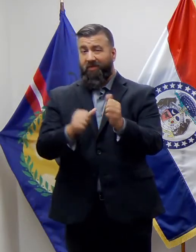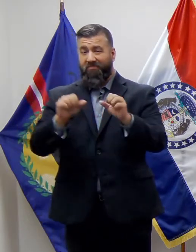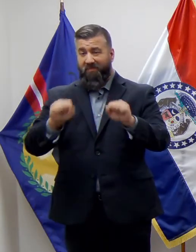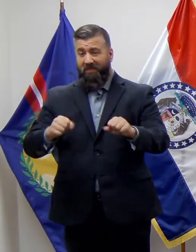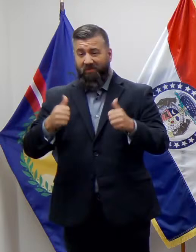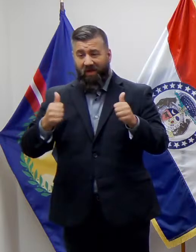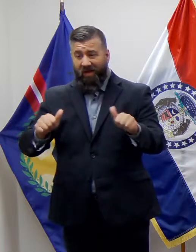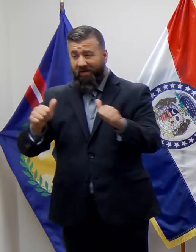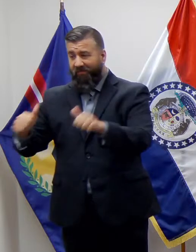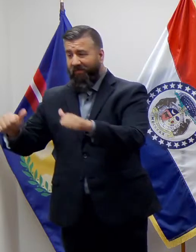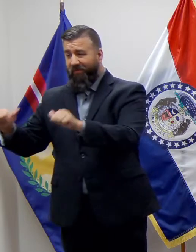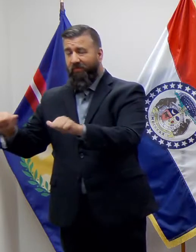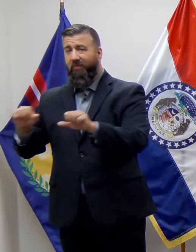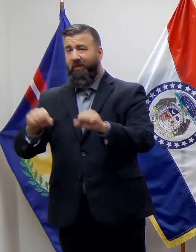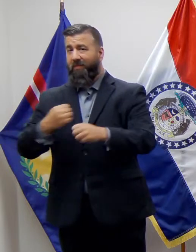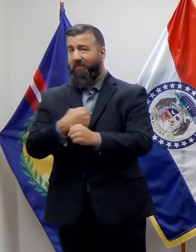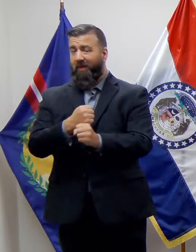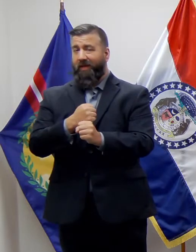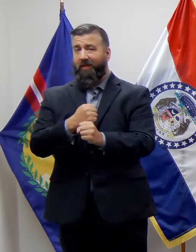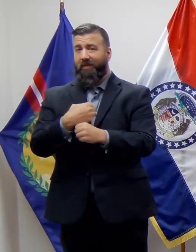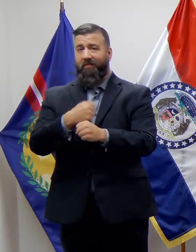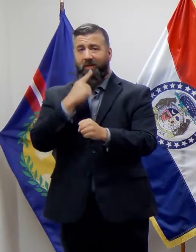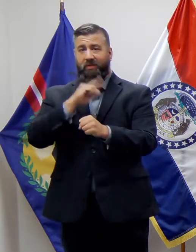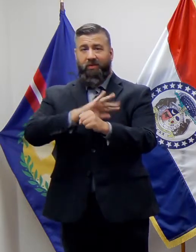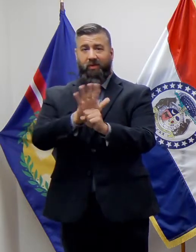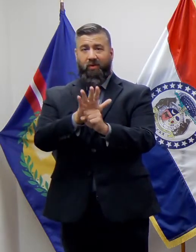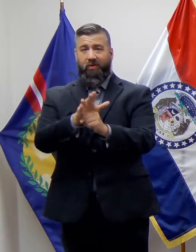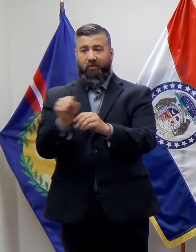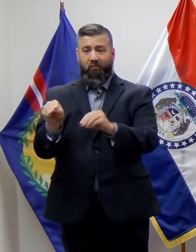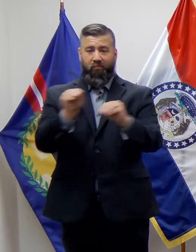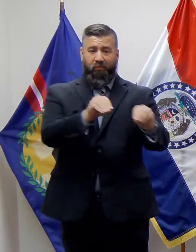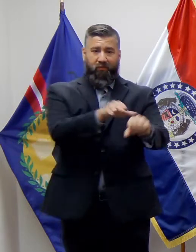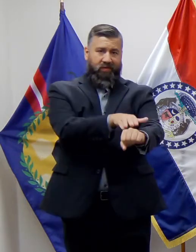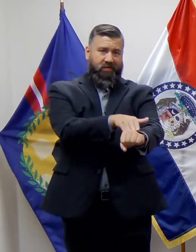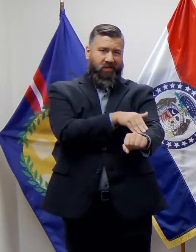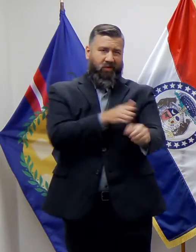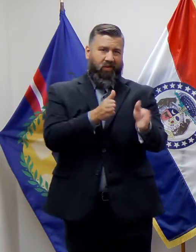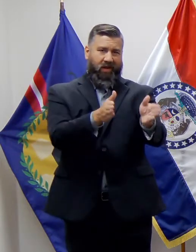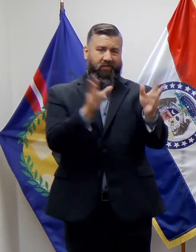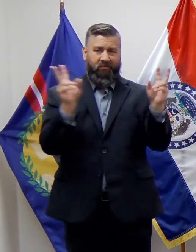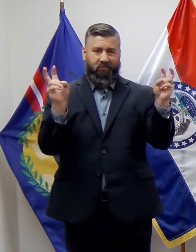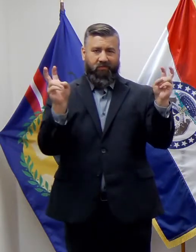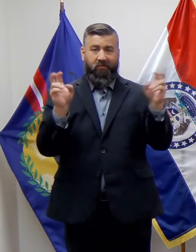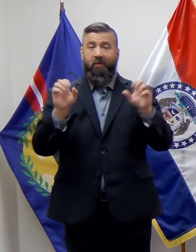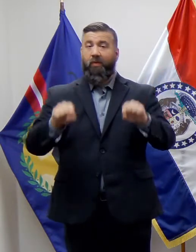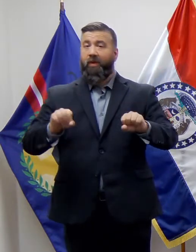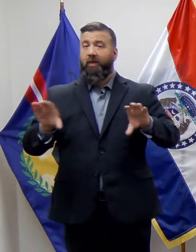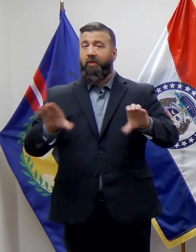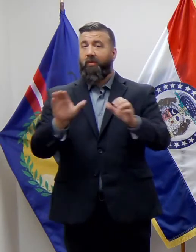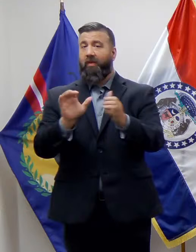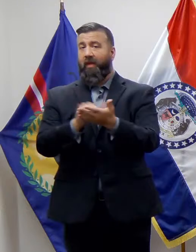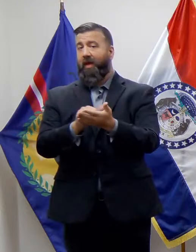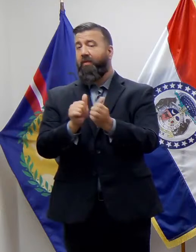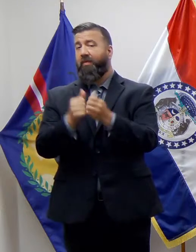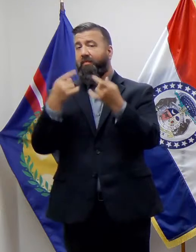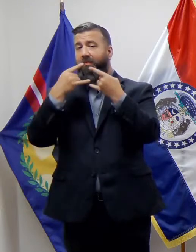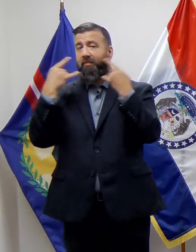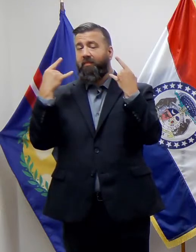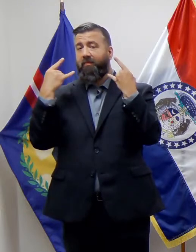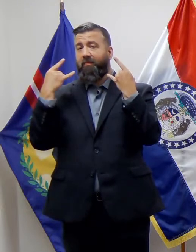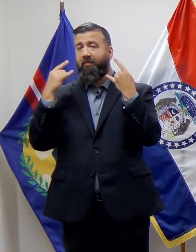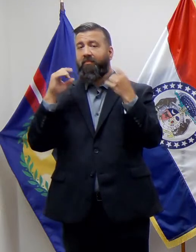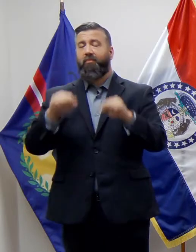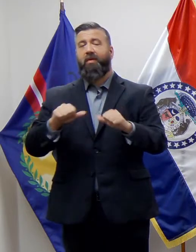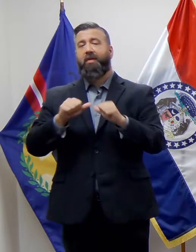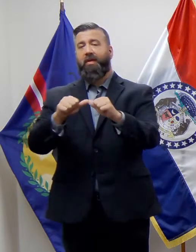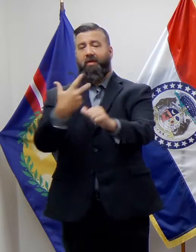make in St. Louis County to put this virus in the slow lane and slow it down, and we can do that with masks. So we can continue